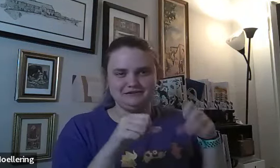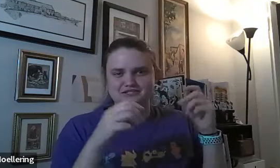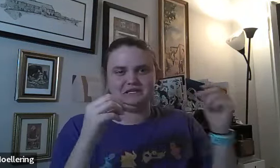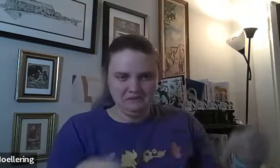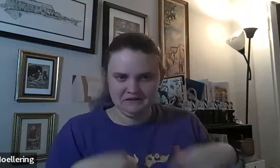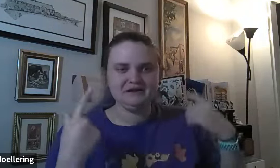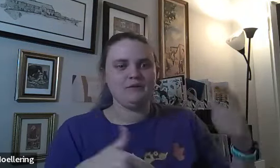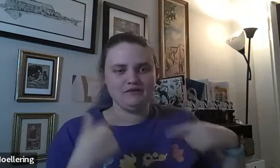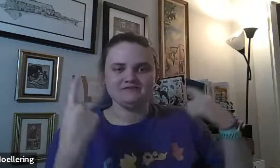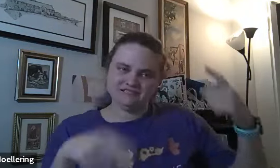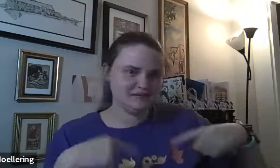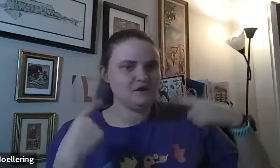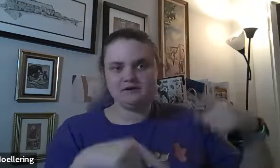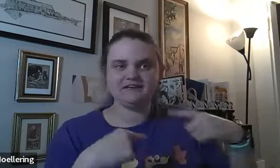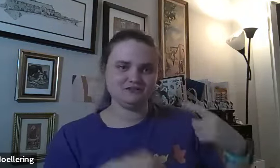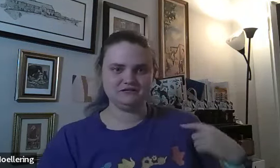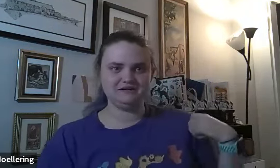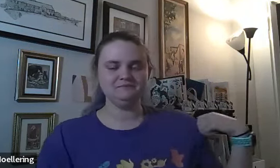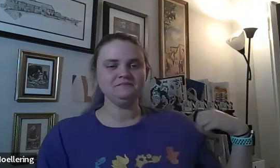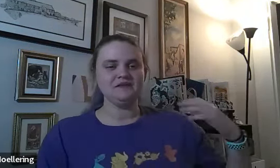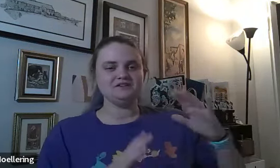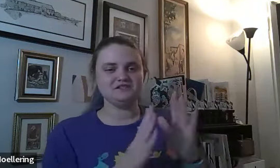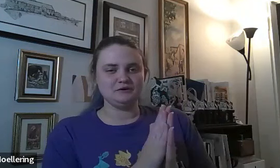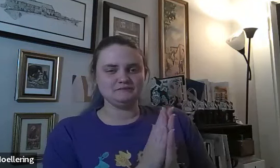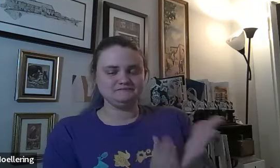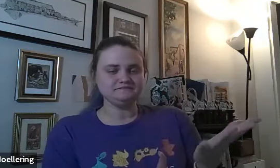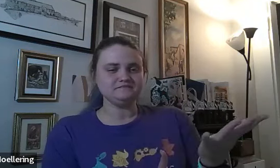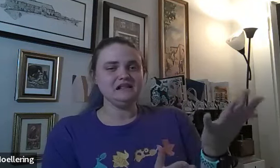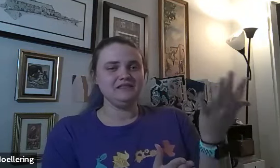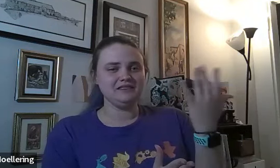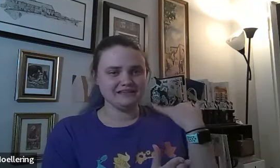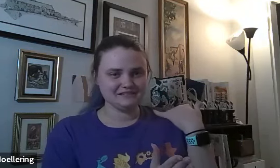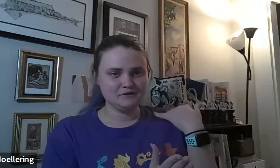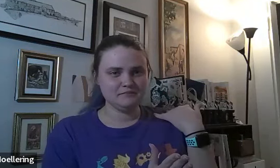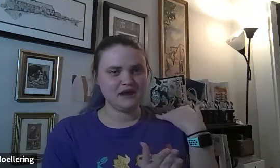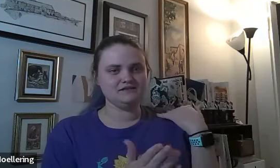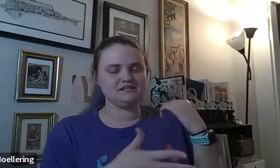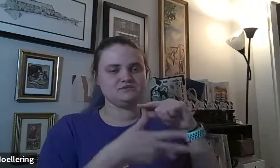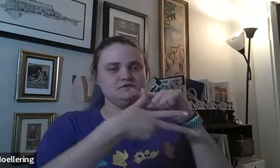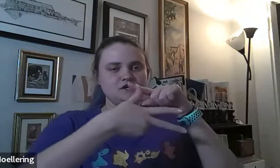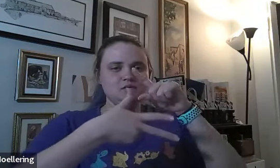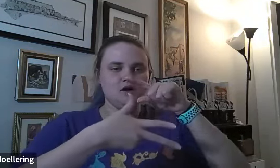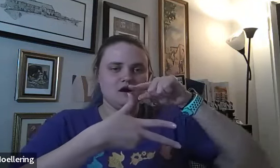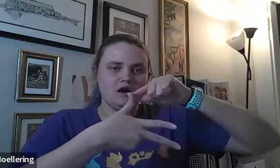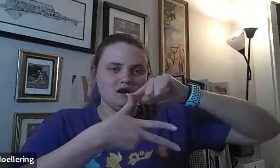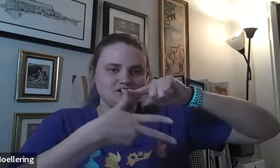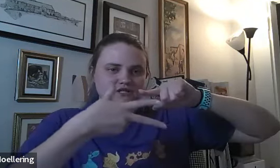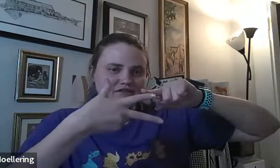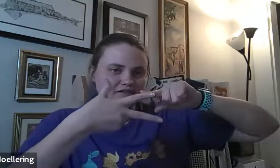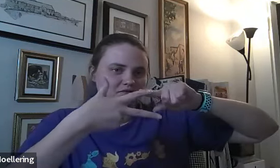just let's keep going. That's sort of deal. So let's go back. Let's review our